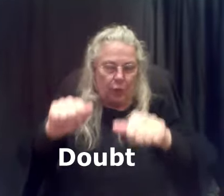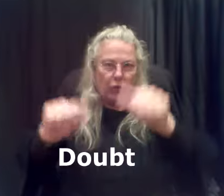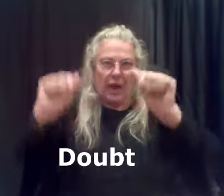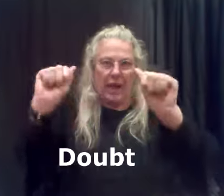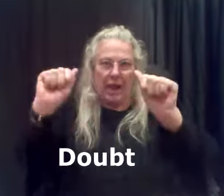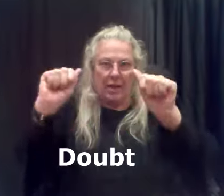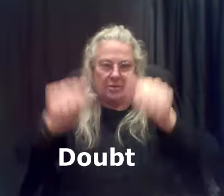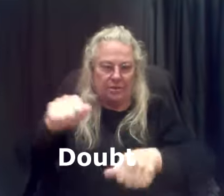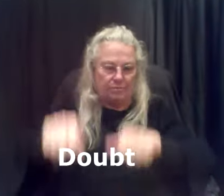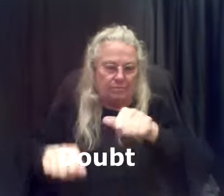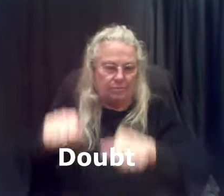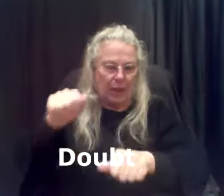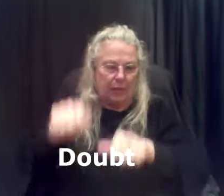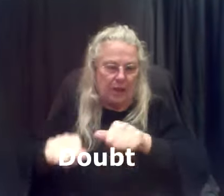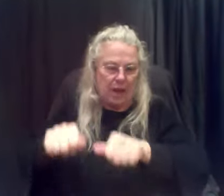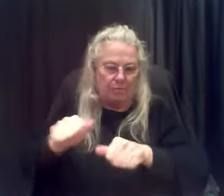A hands. Up and down.